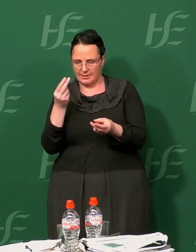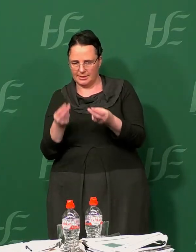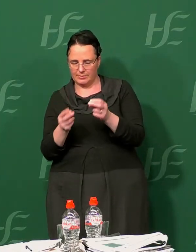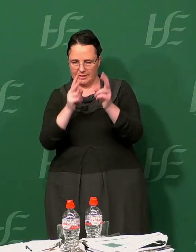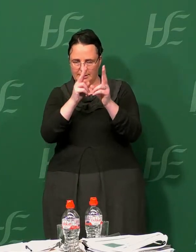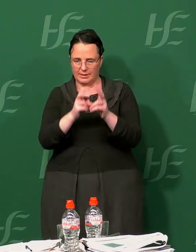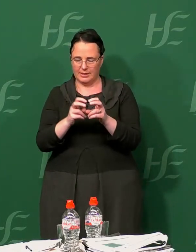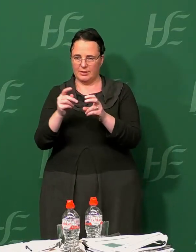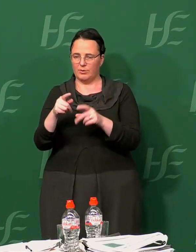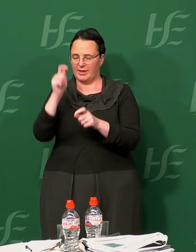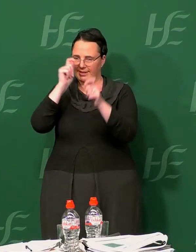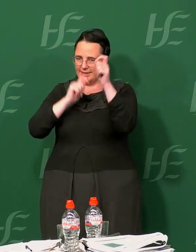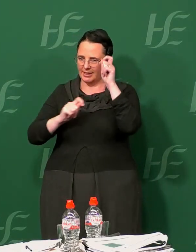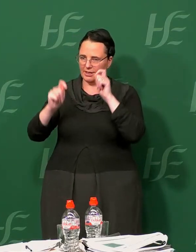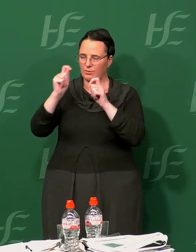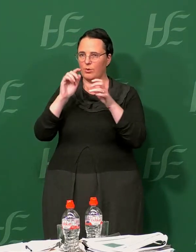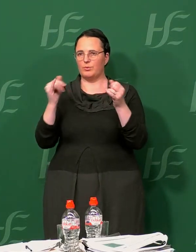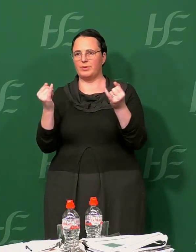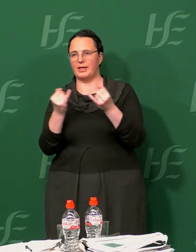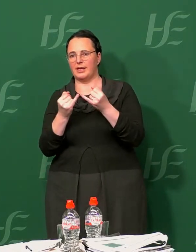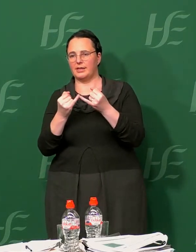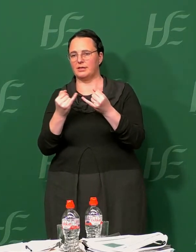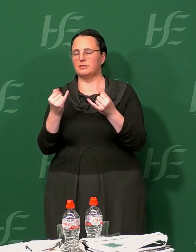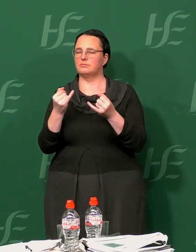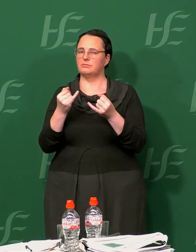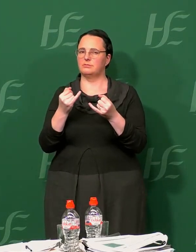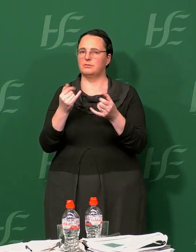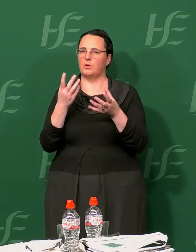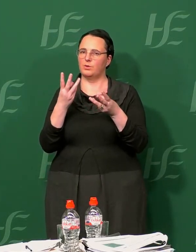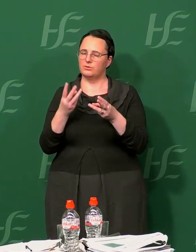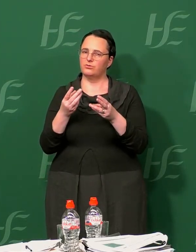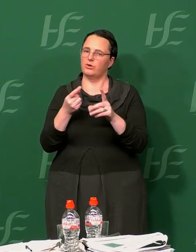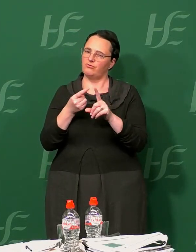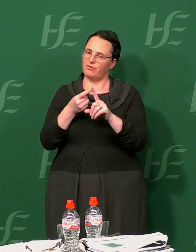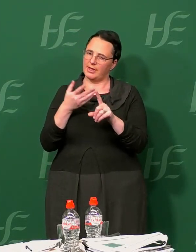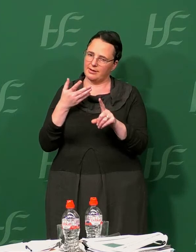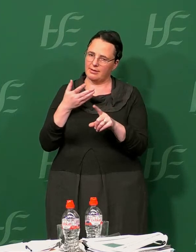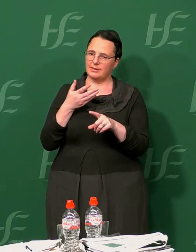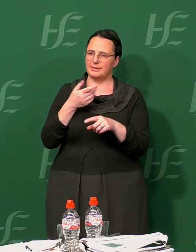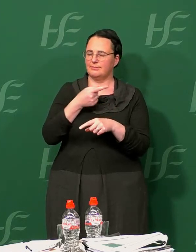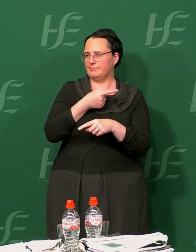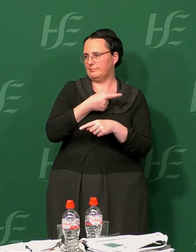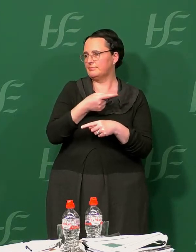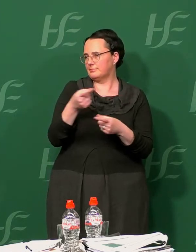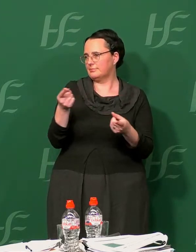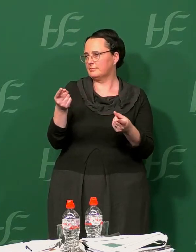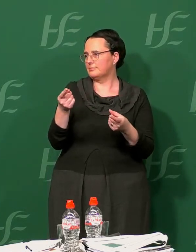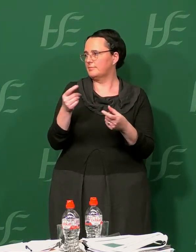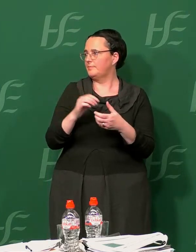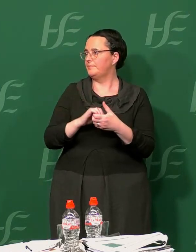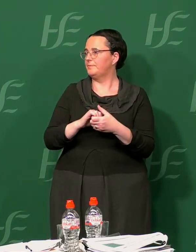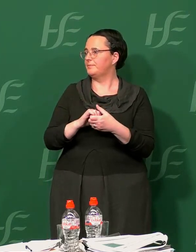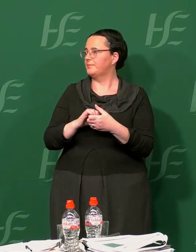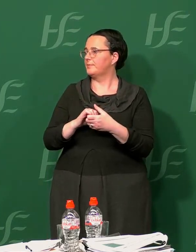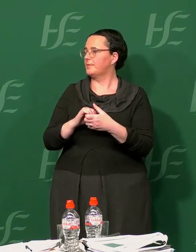They are thinking about what it's going to be like. So I just want to recognise we're certainly with them.